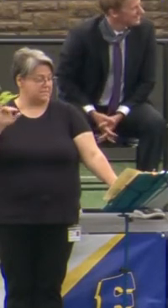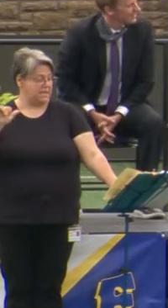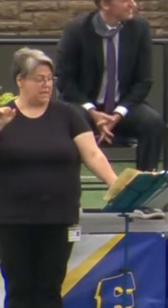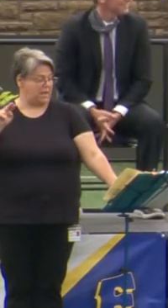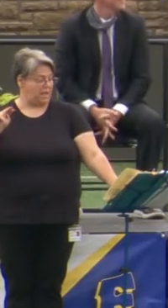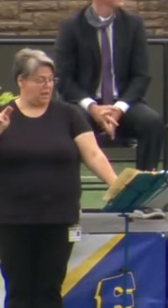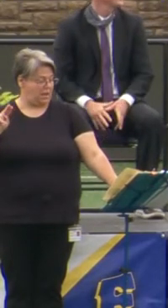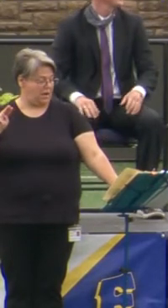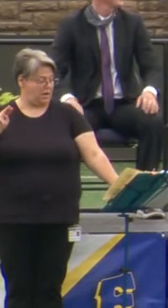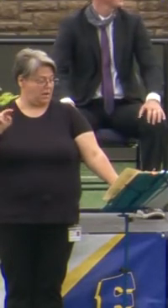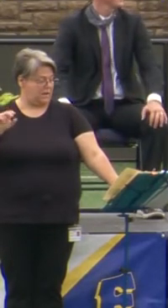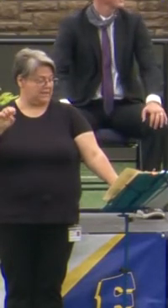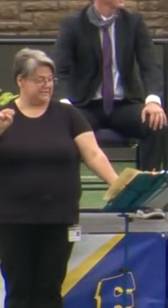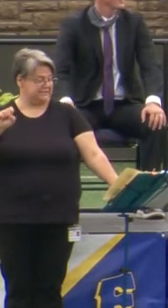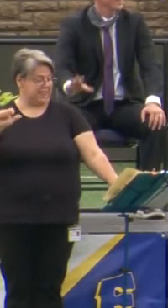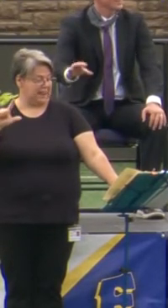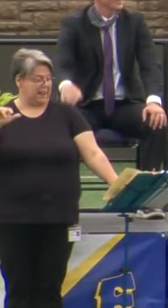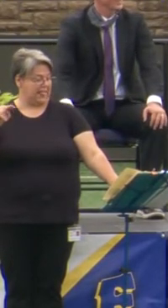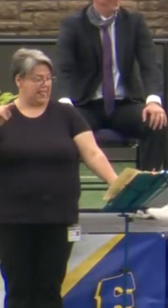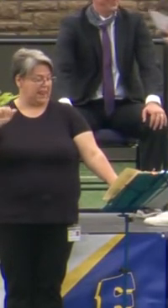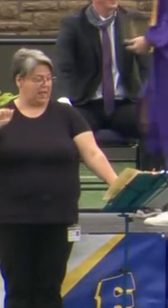Selena Ya.